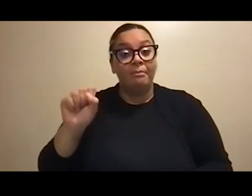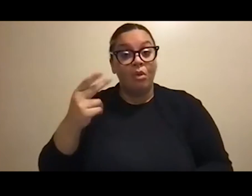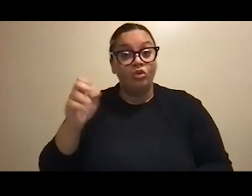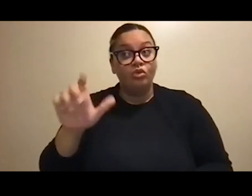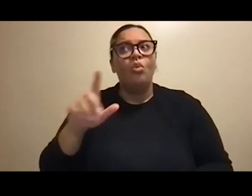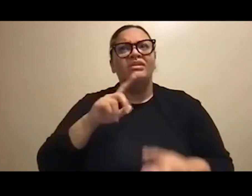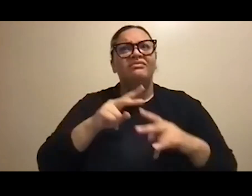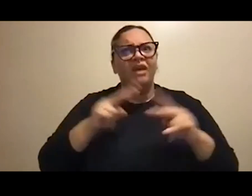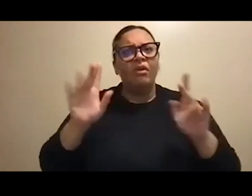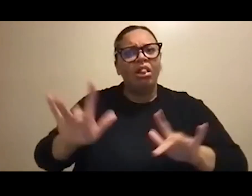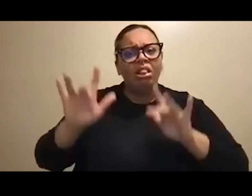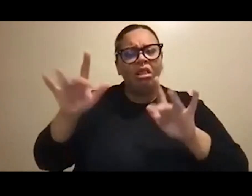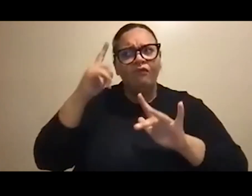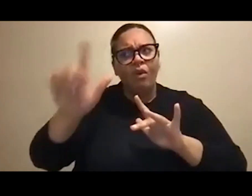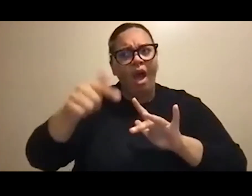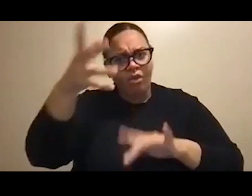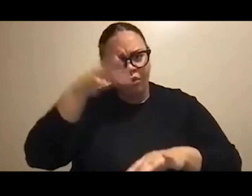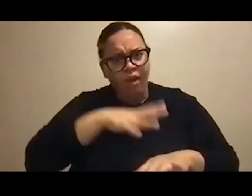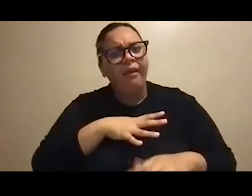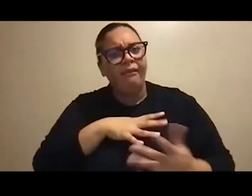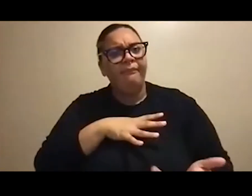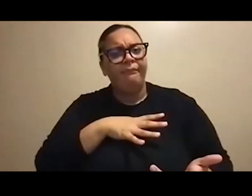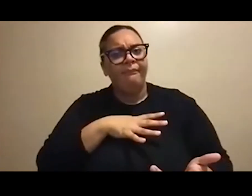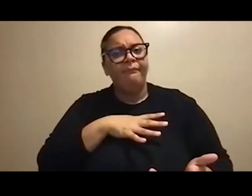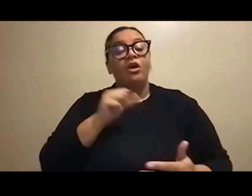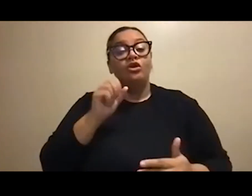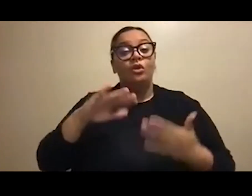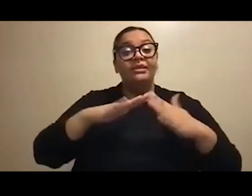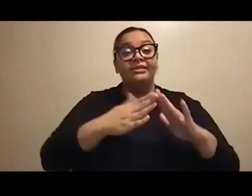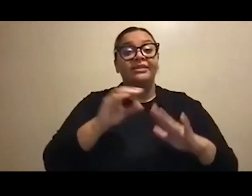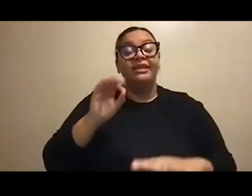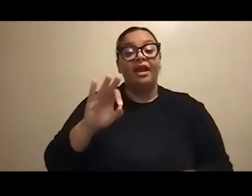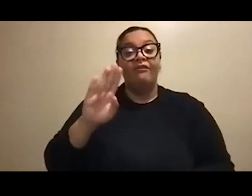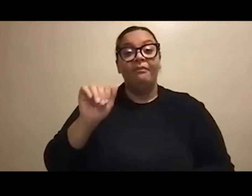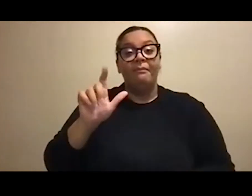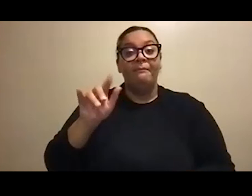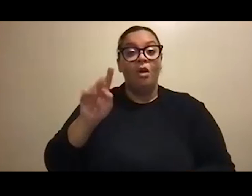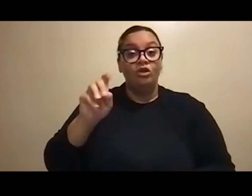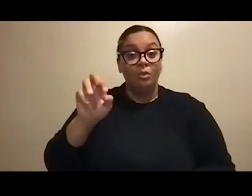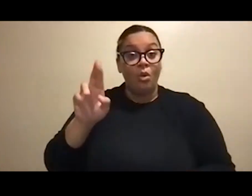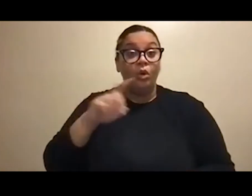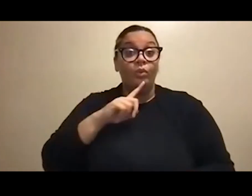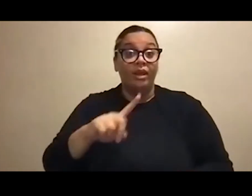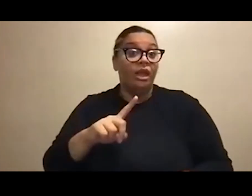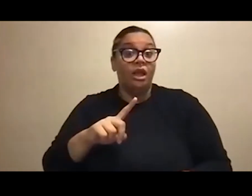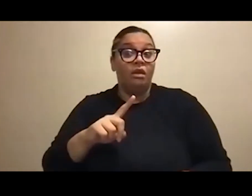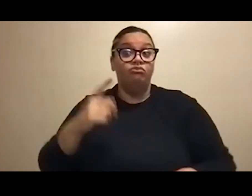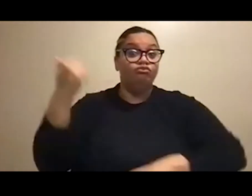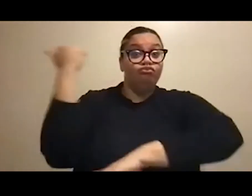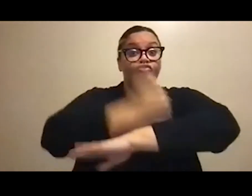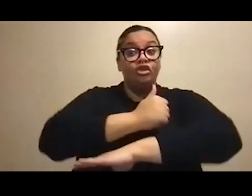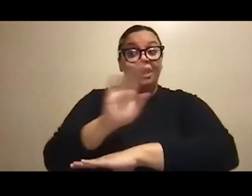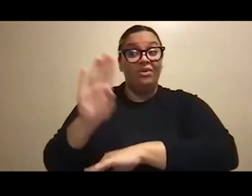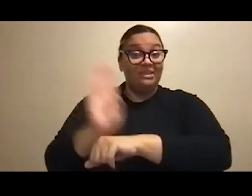complaint that the city of Baltimore had basically put him out of business. But here's John Marshall.